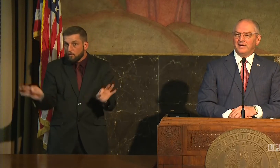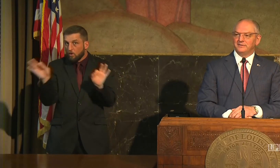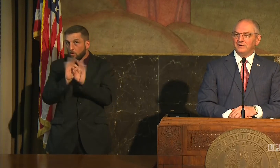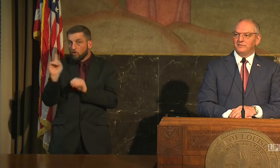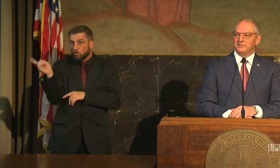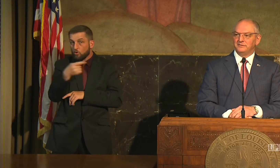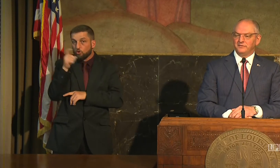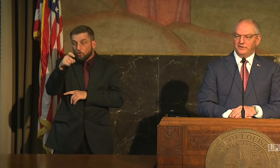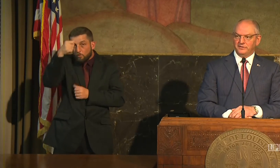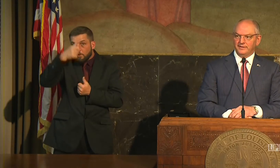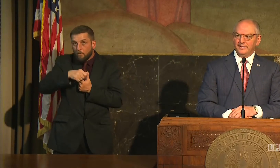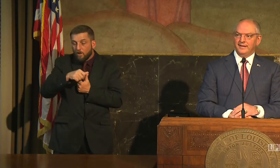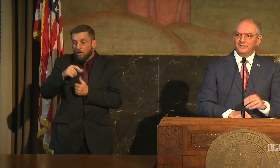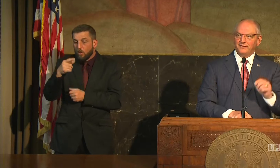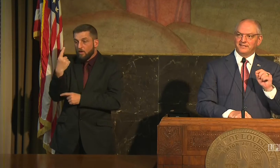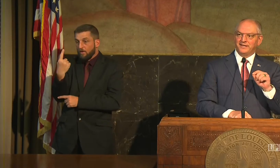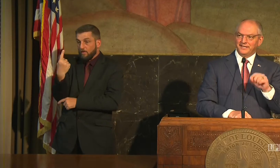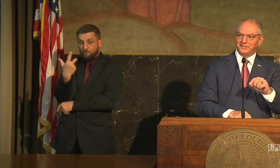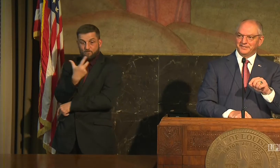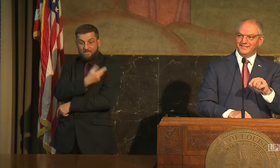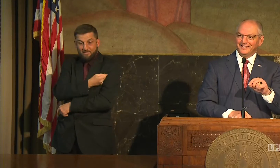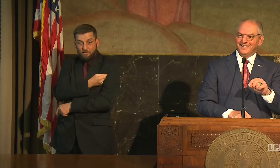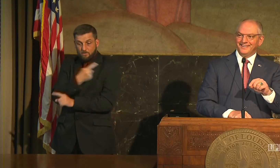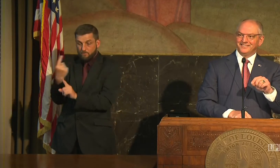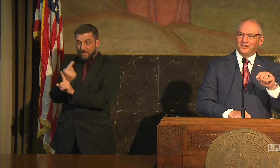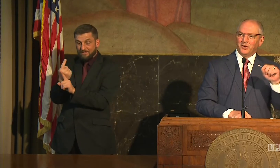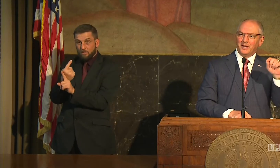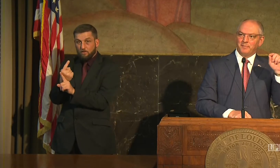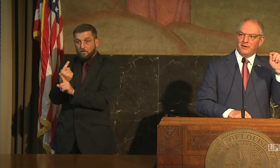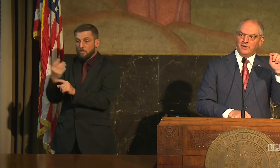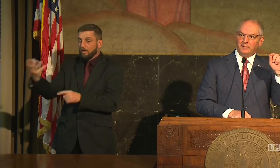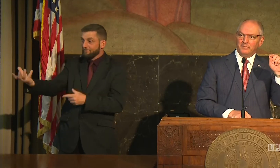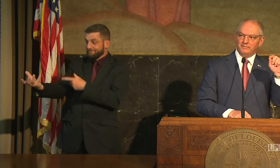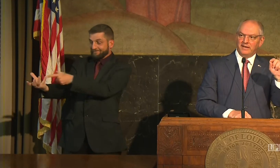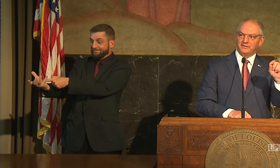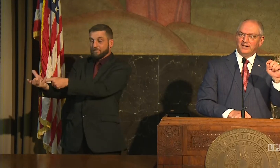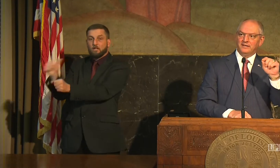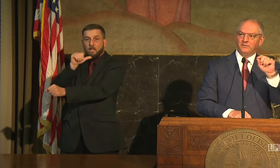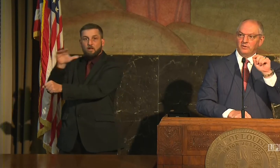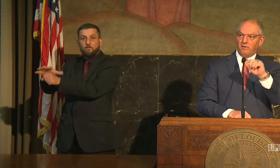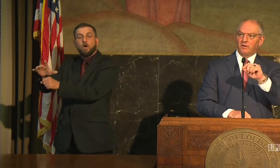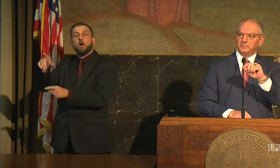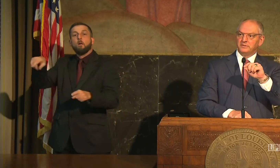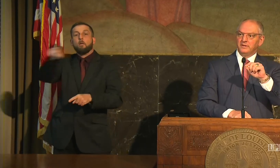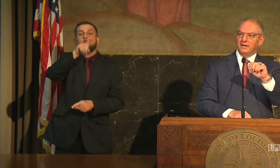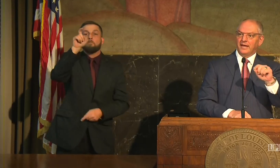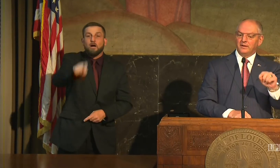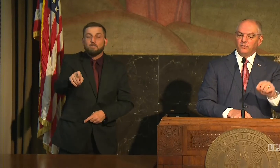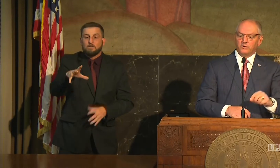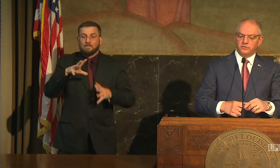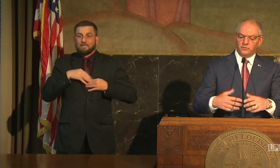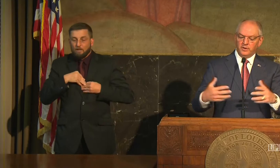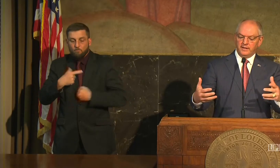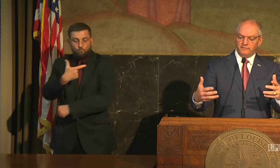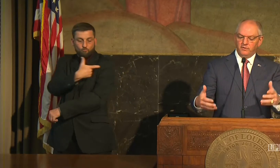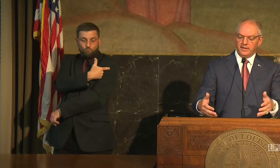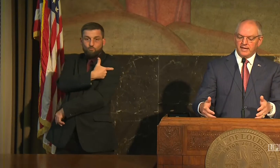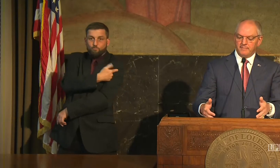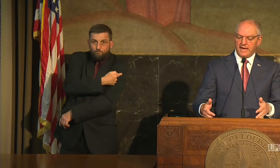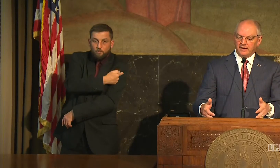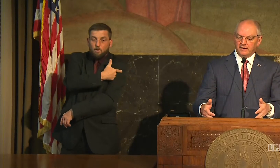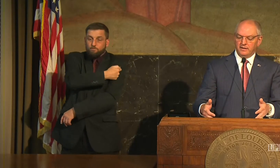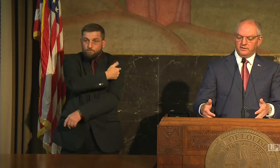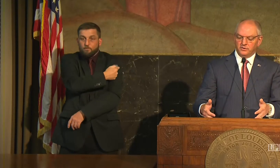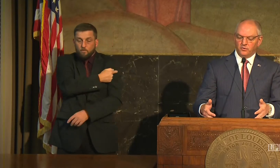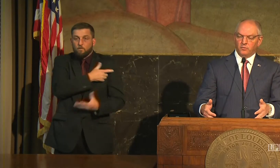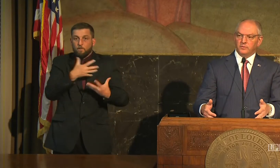vaccine by itself is insufficient. It takes vaccinations. So you got to marry up vaccine with arms in order to really fully